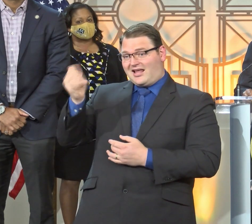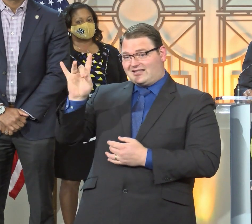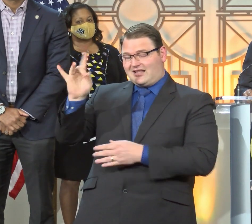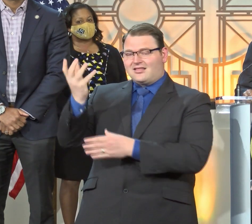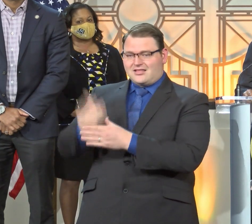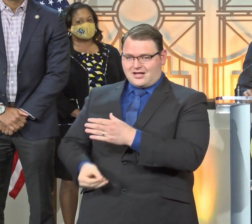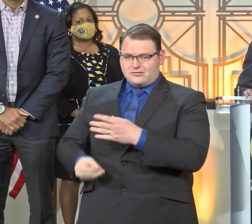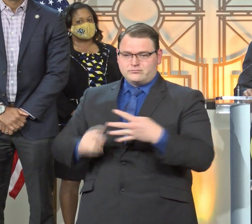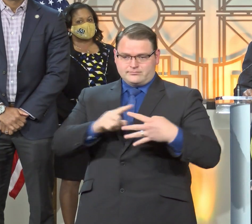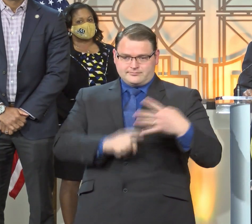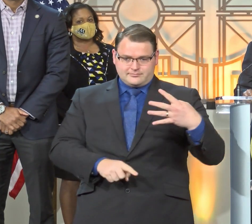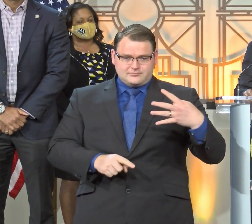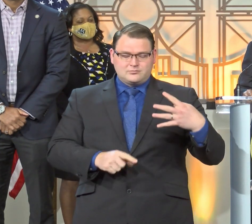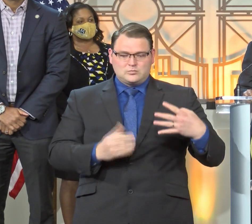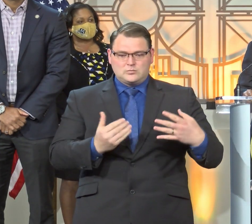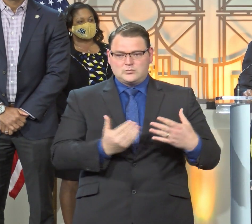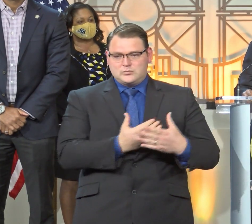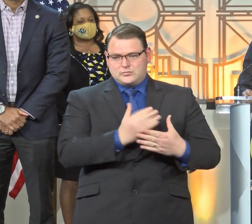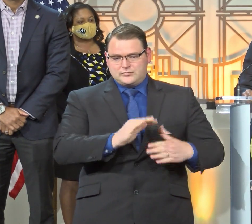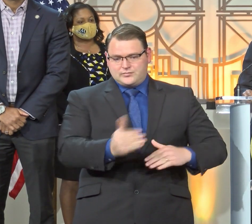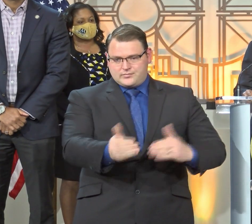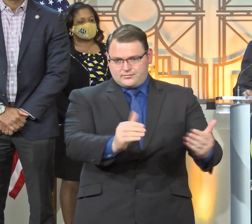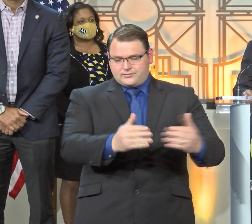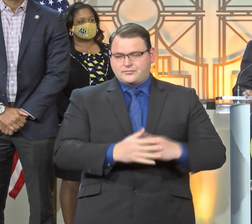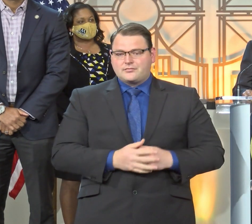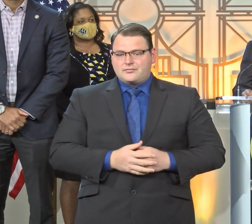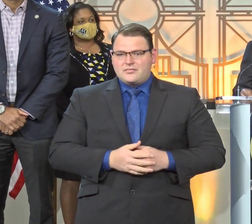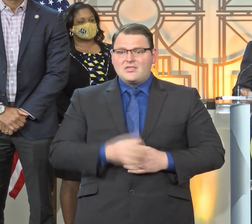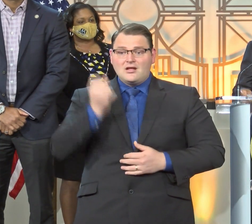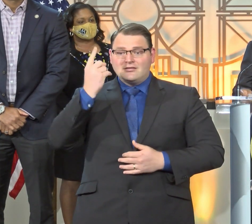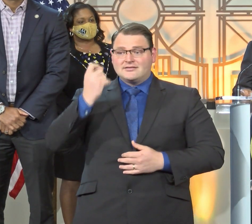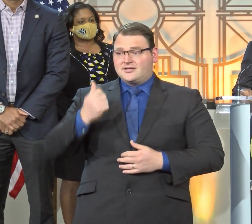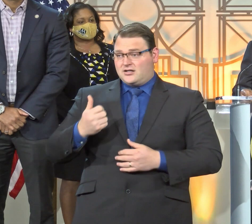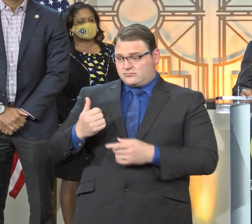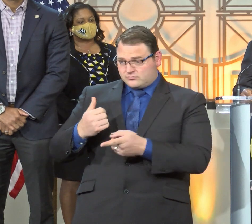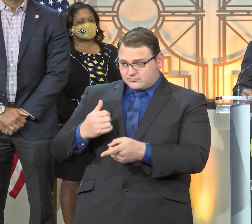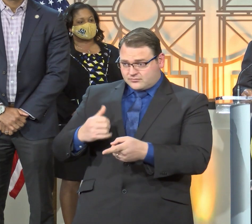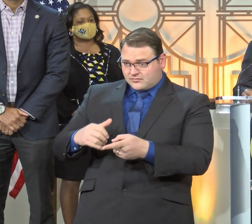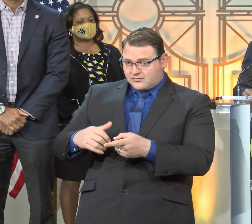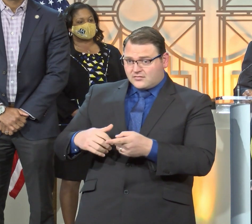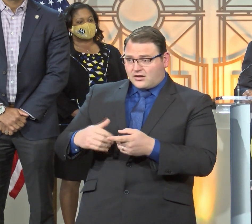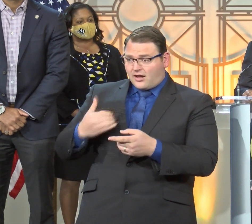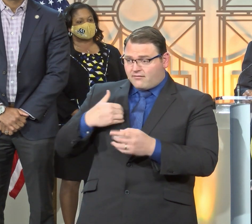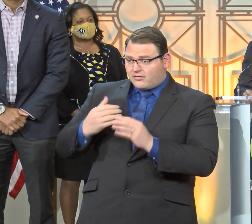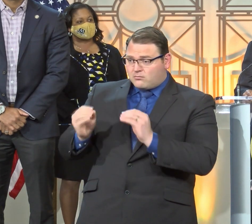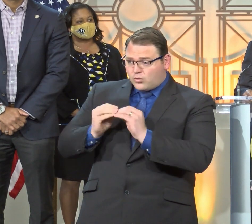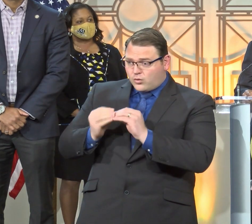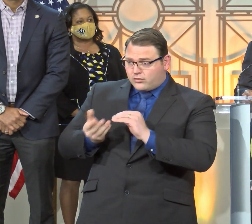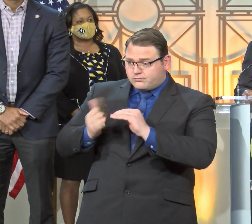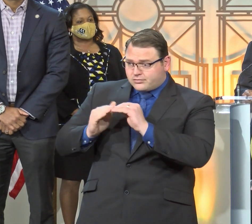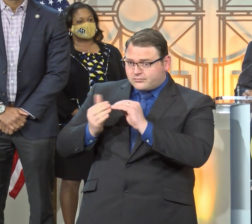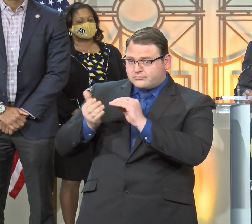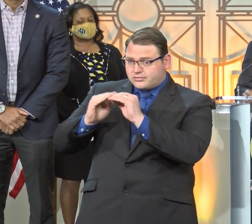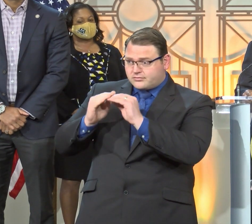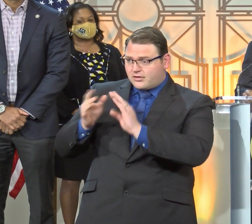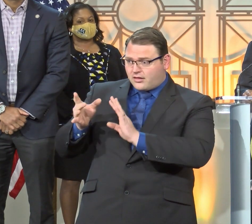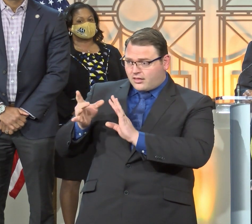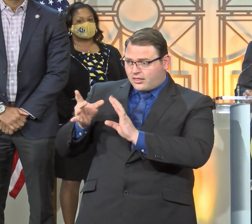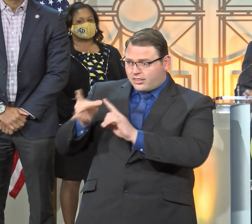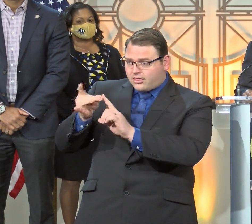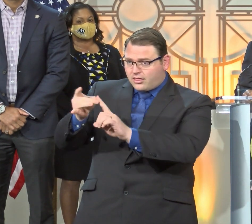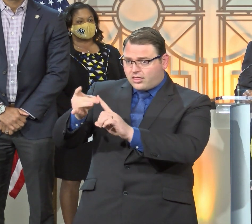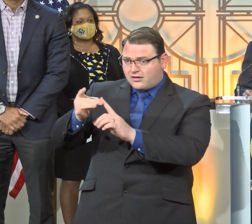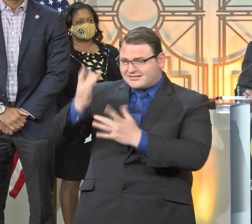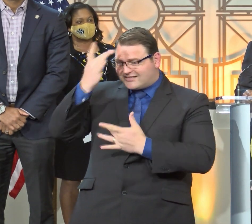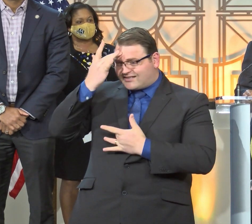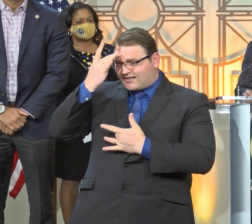Each positive coronavirus case and each death in our community represents someone's loved one, a